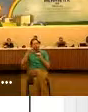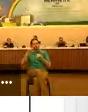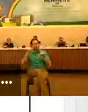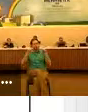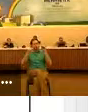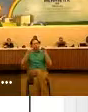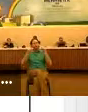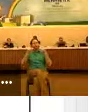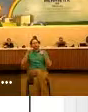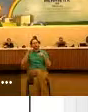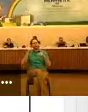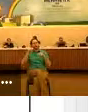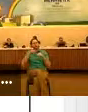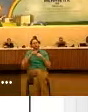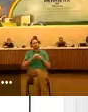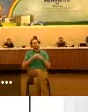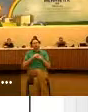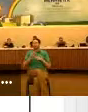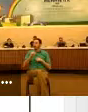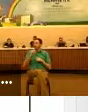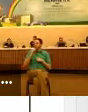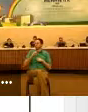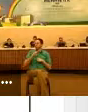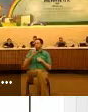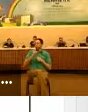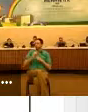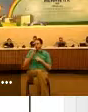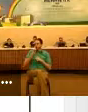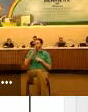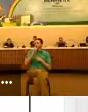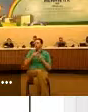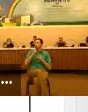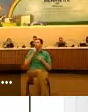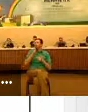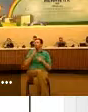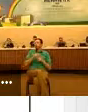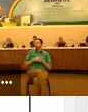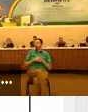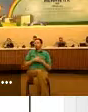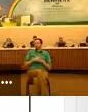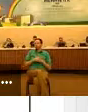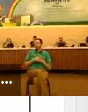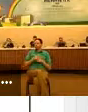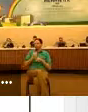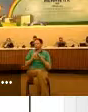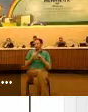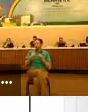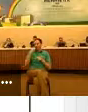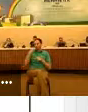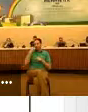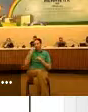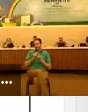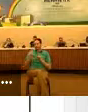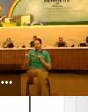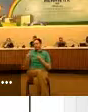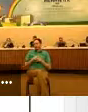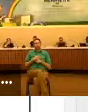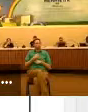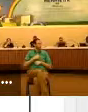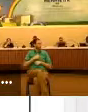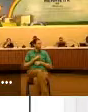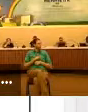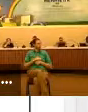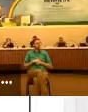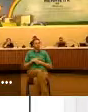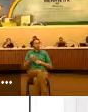through there. Can we make sure that you're speaking into the microphone? Those of us virtually can't hear so well. So